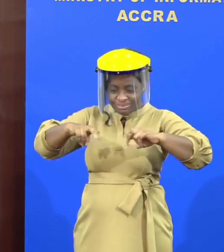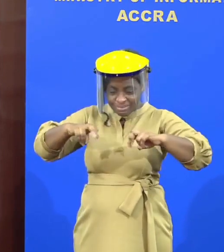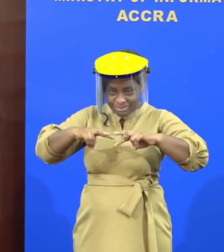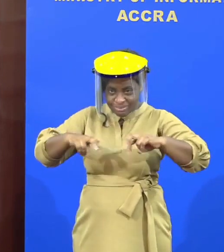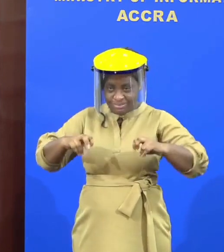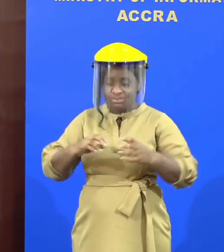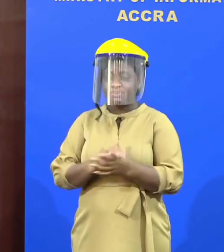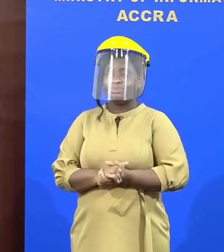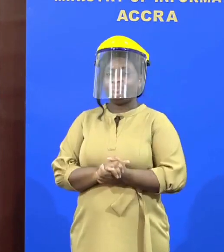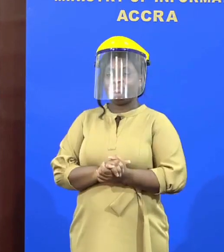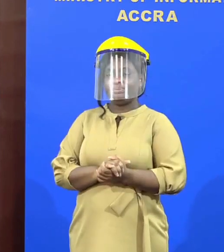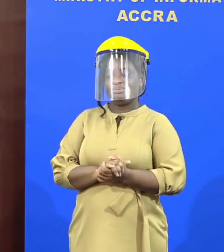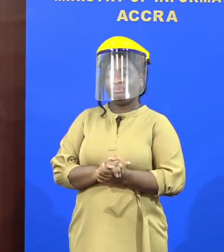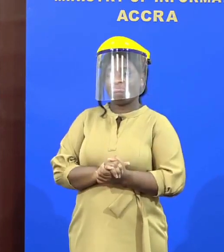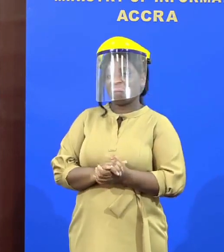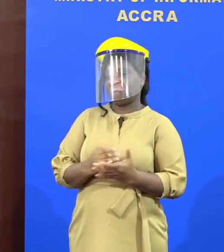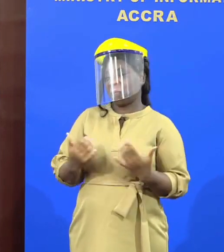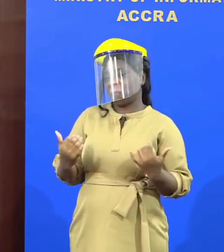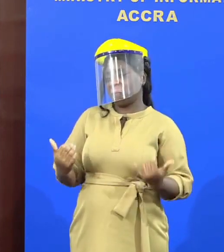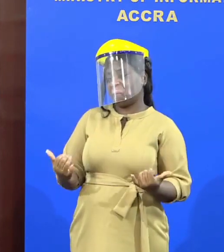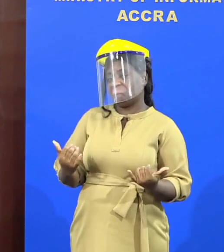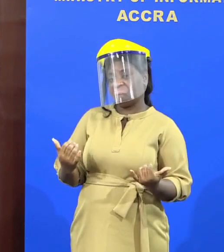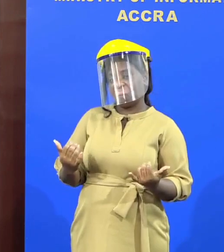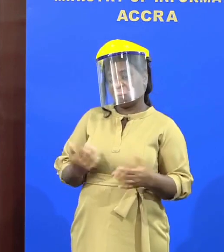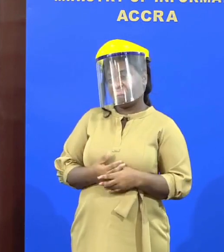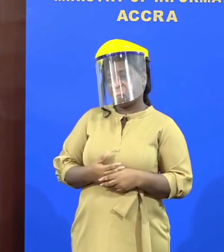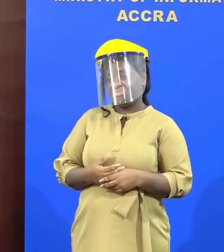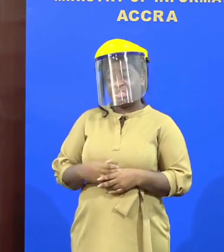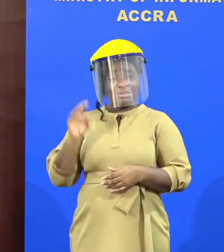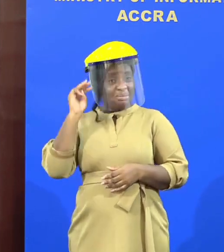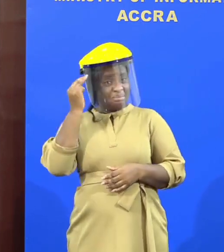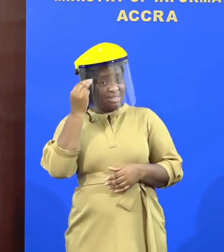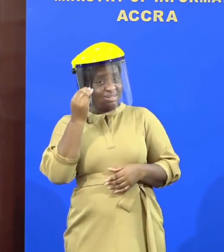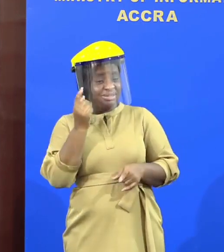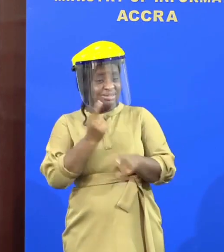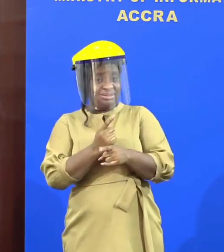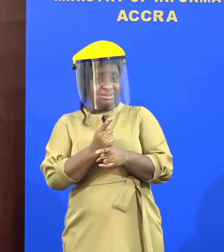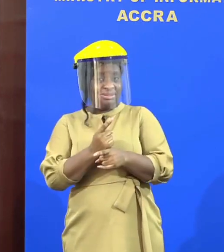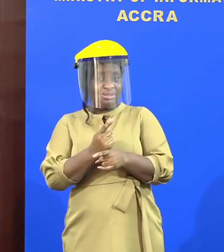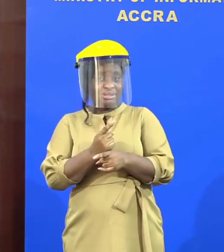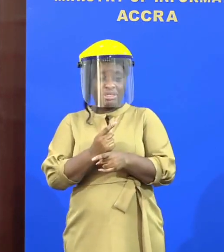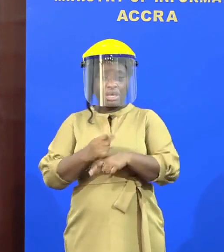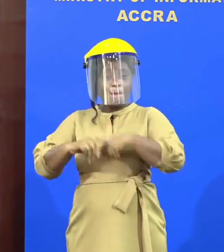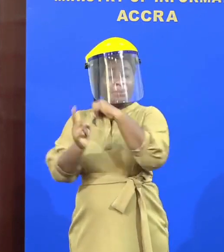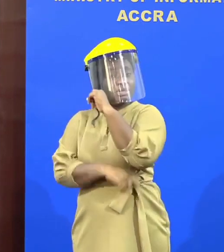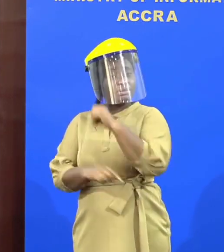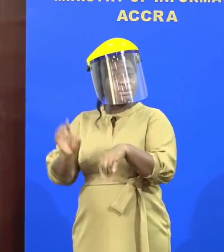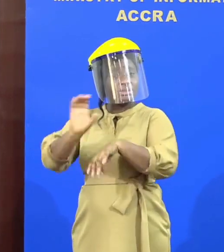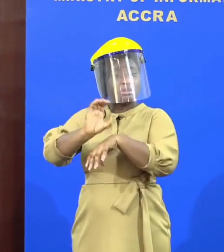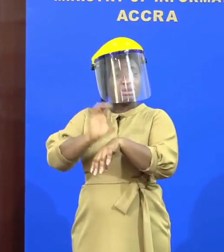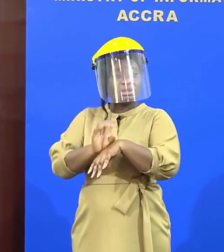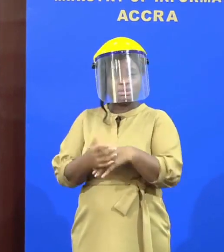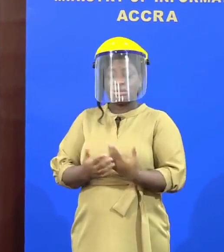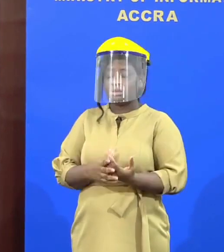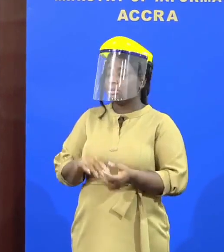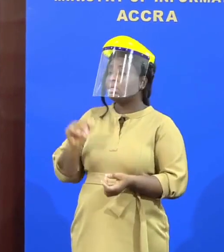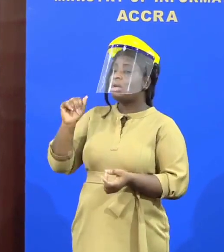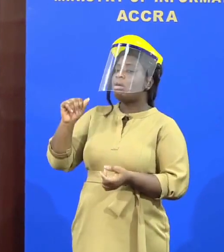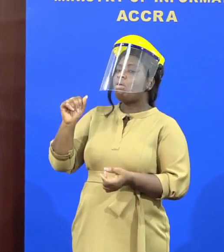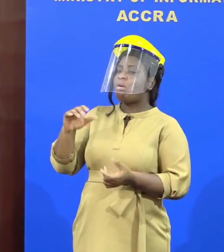sincere to understand that. So, I think those were the sanctions for churches. Yes.